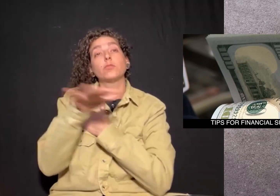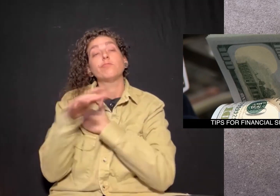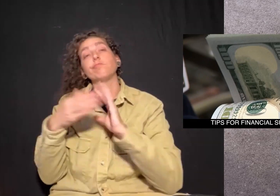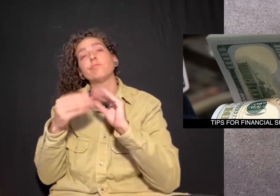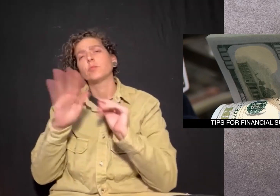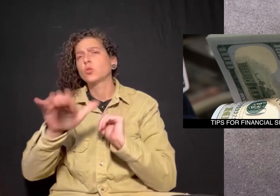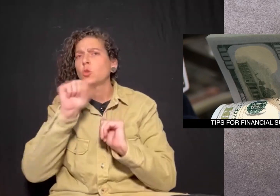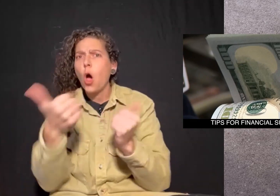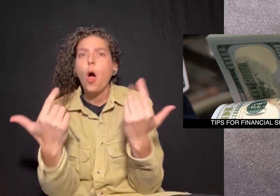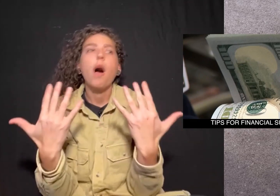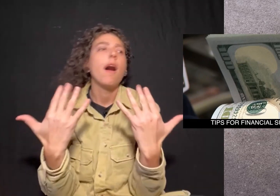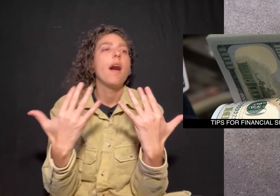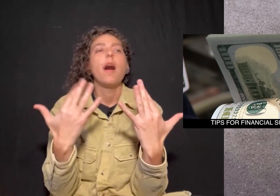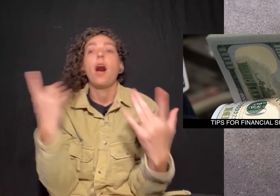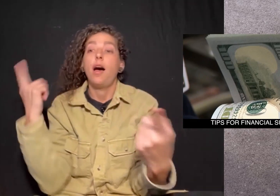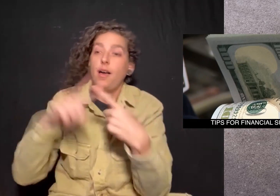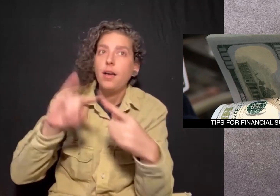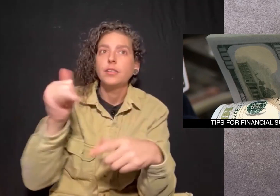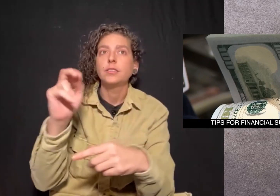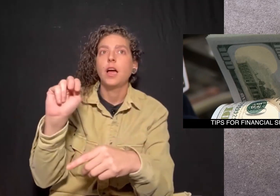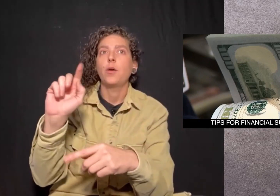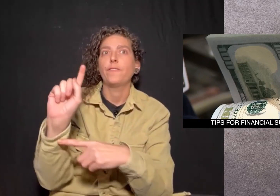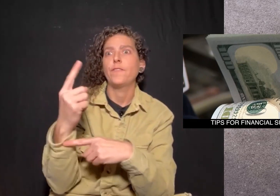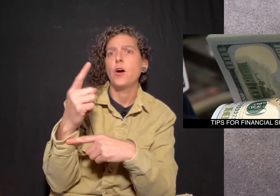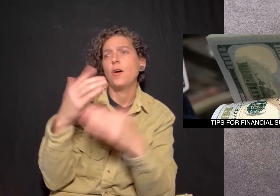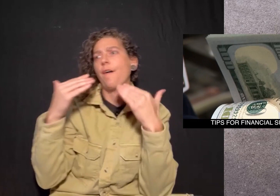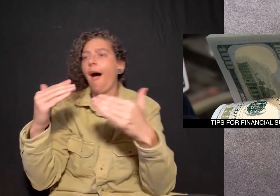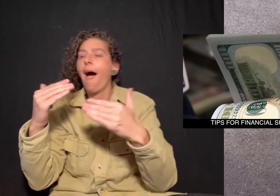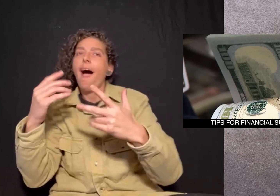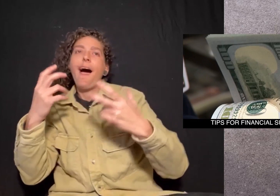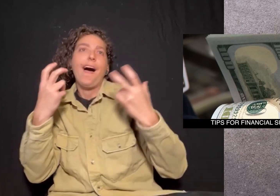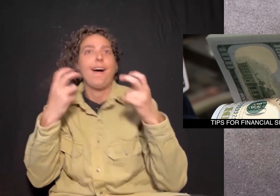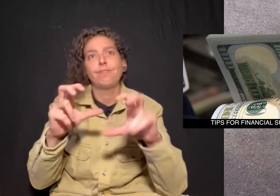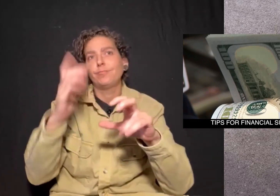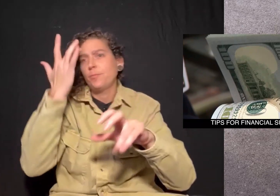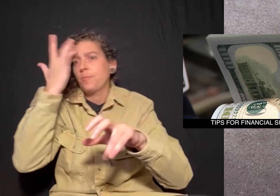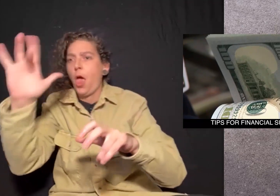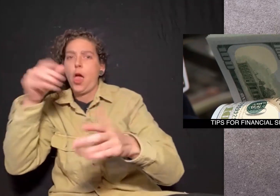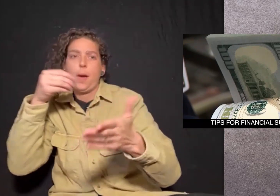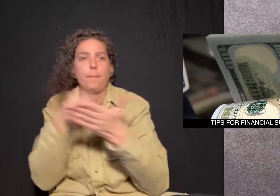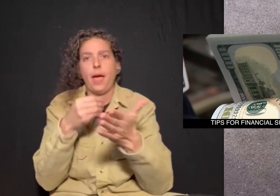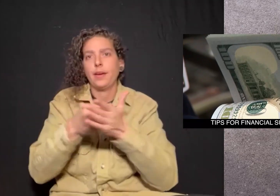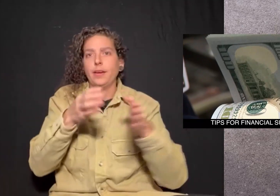Financial experts say don't wait until January 1st to lock in smart money moves.